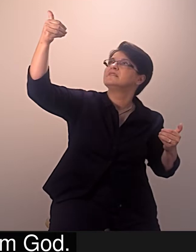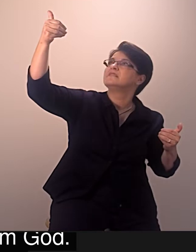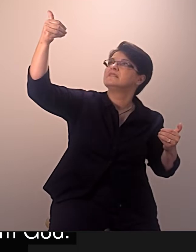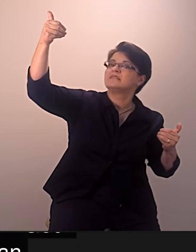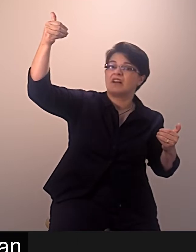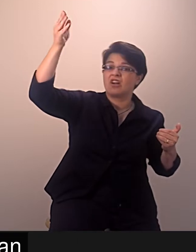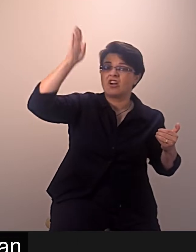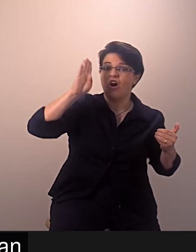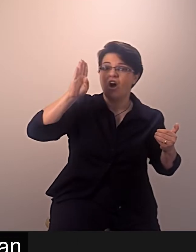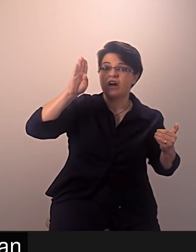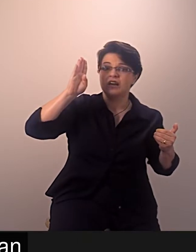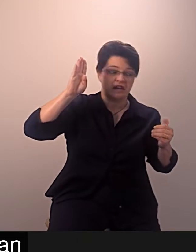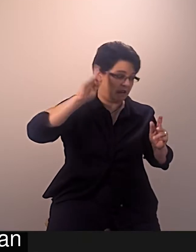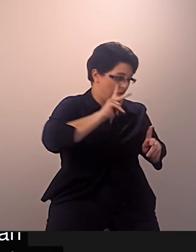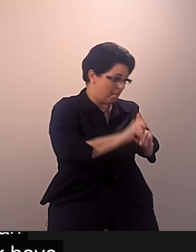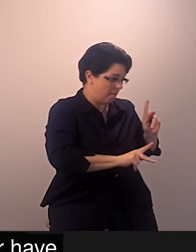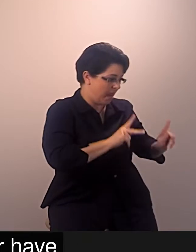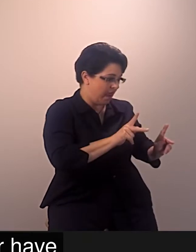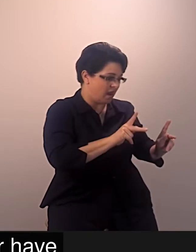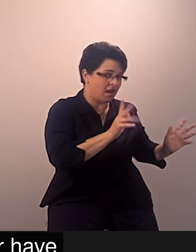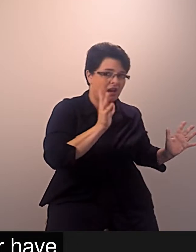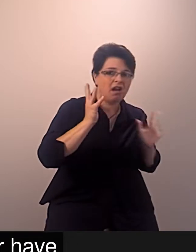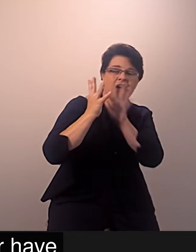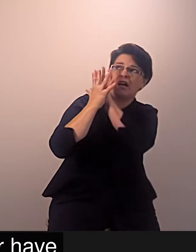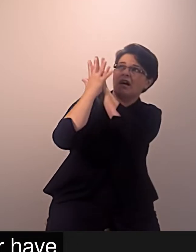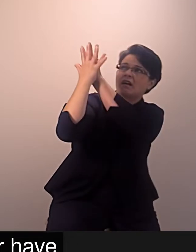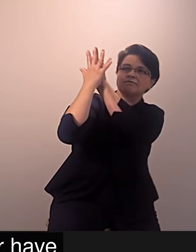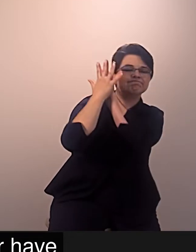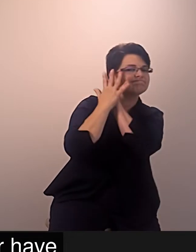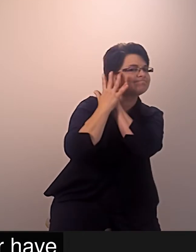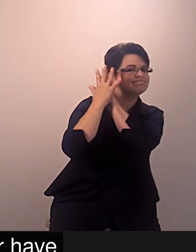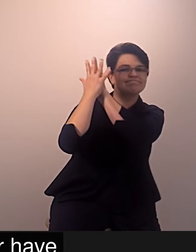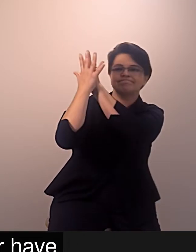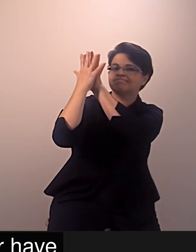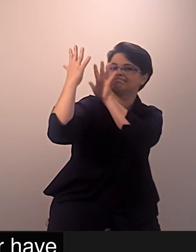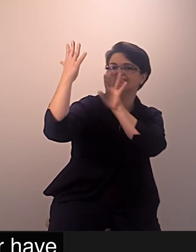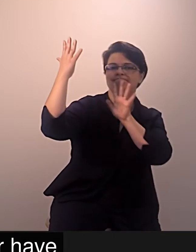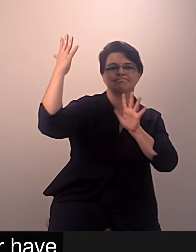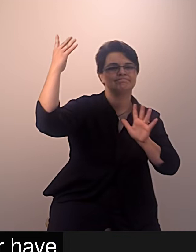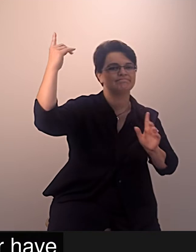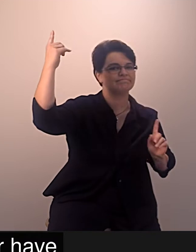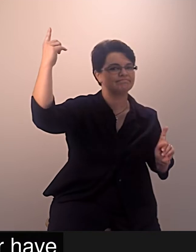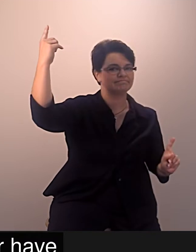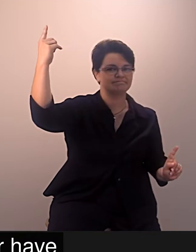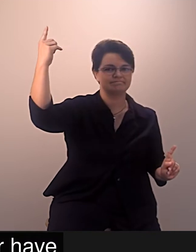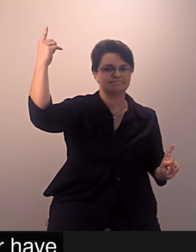no longer have the close friendship that God wanted.